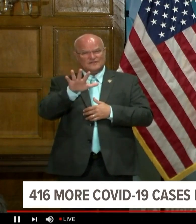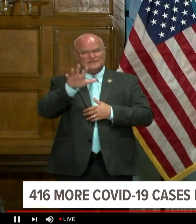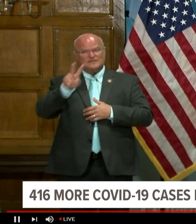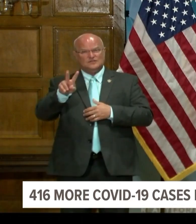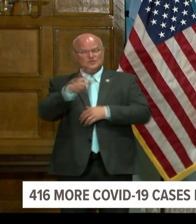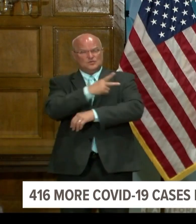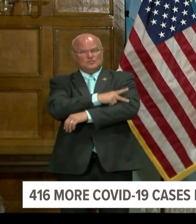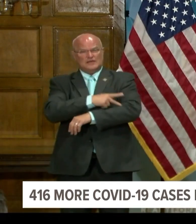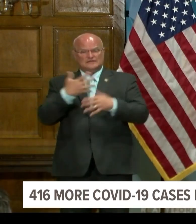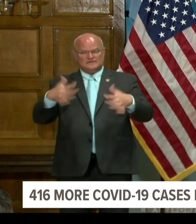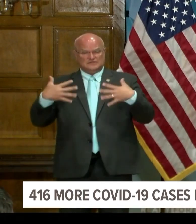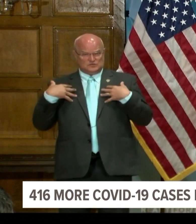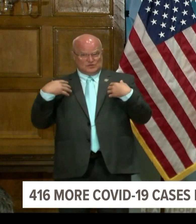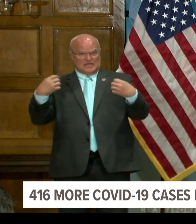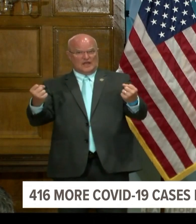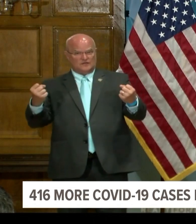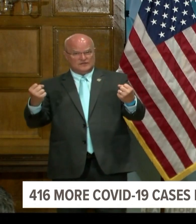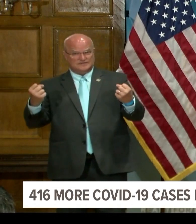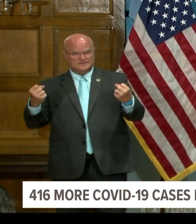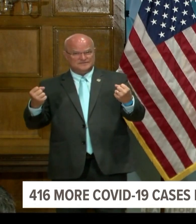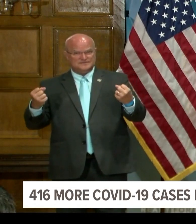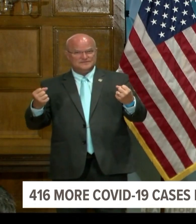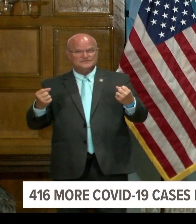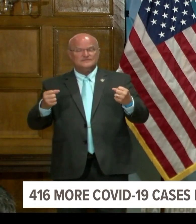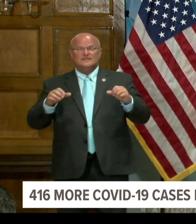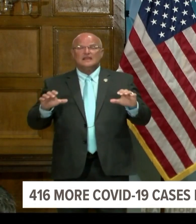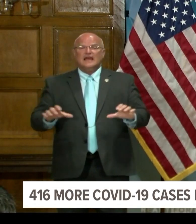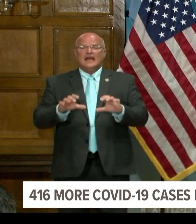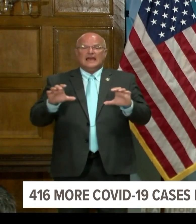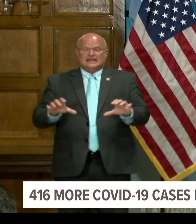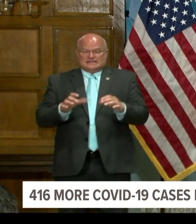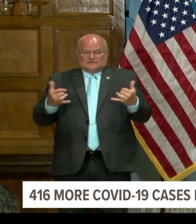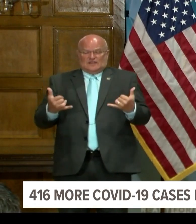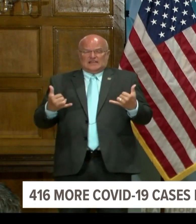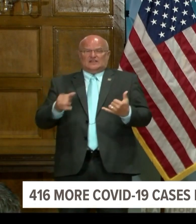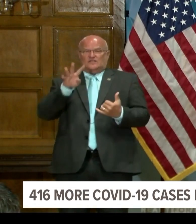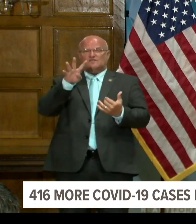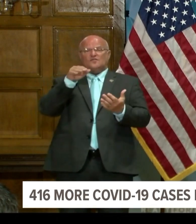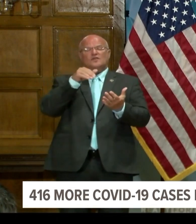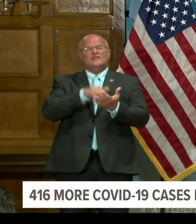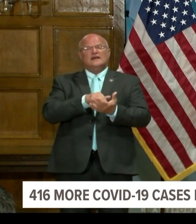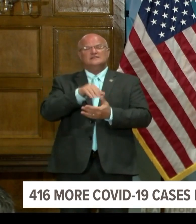8,352 patients that have recovered. Active cases at this time are